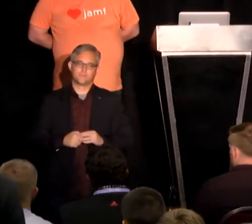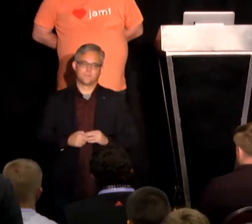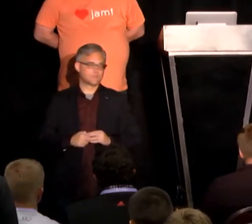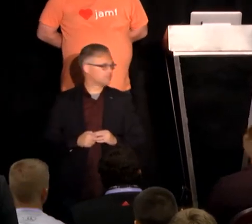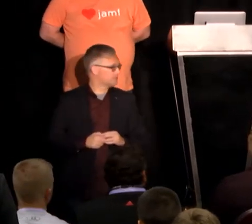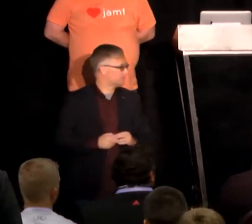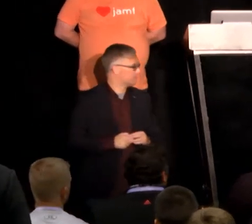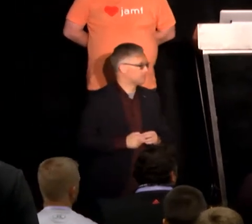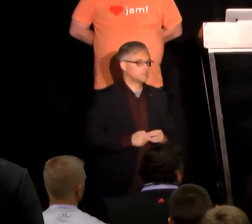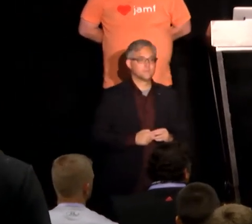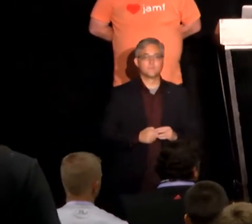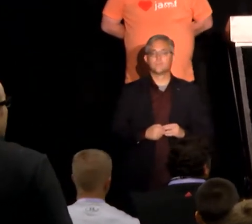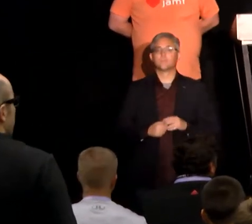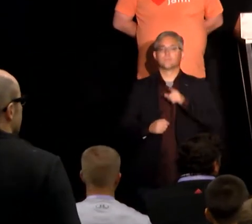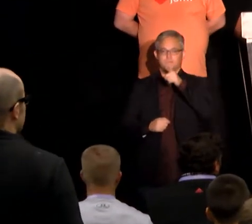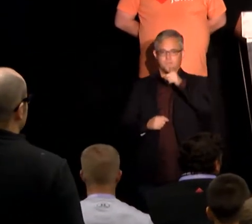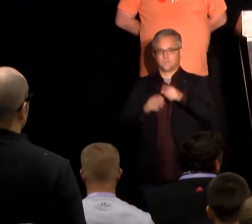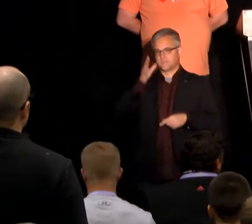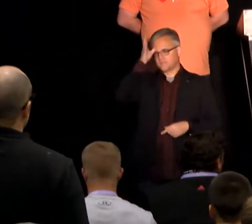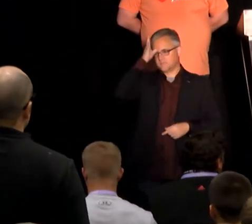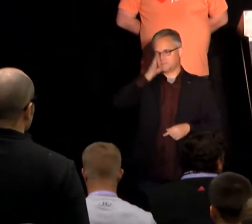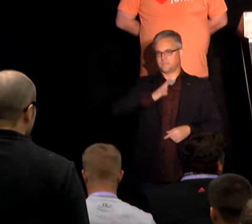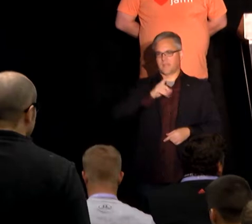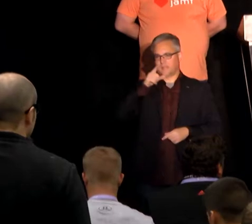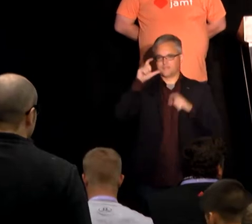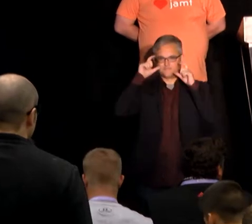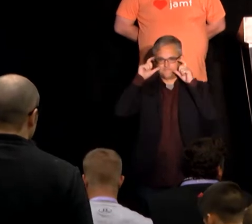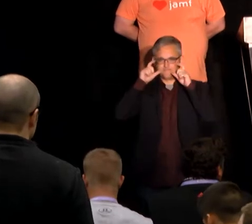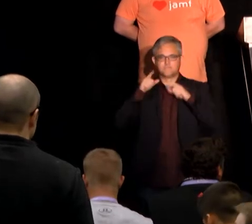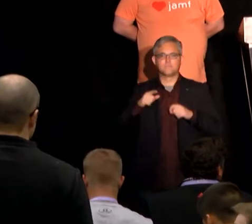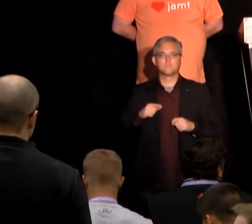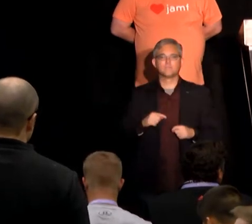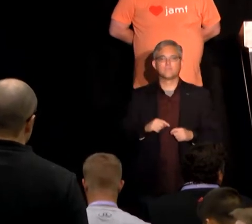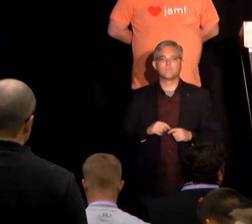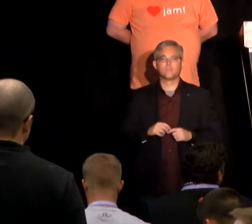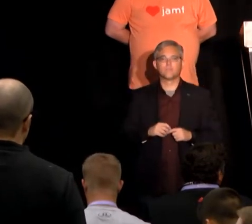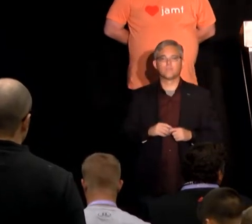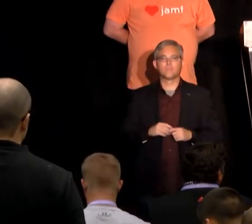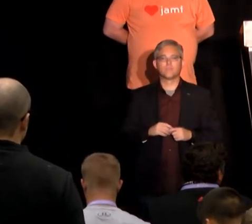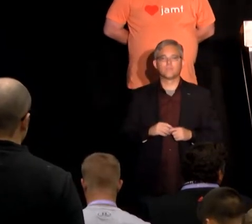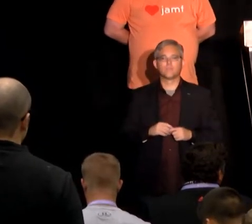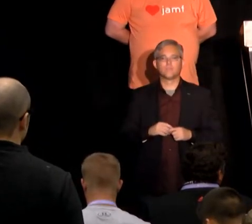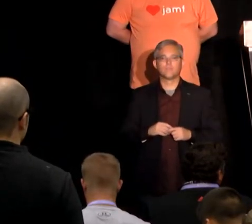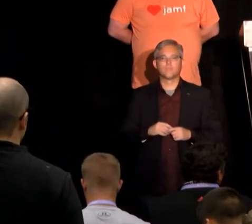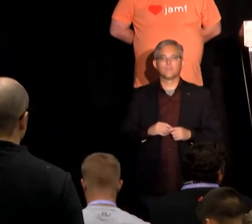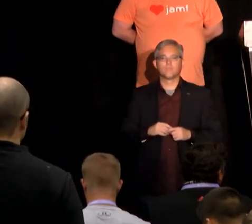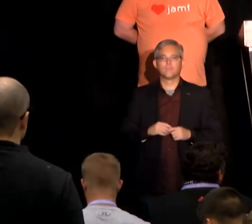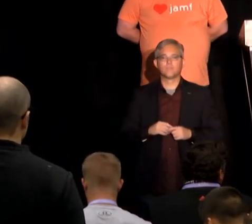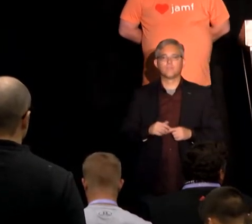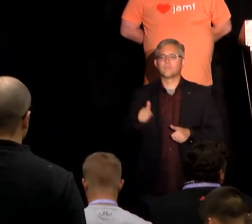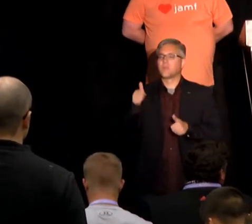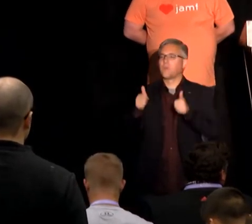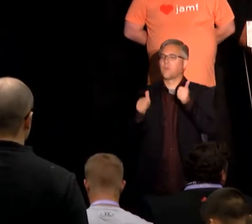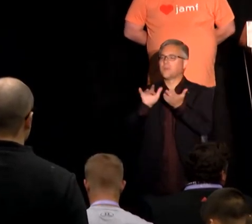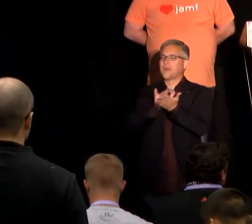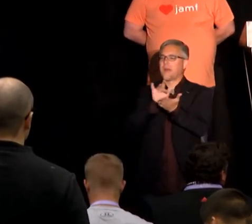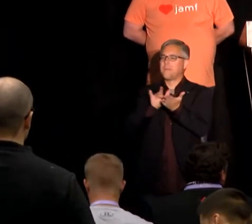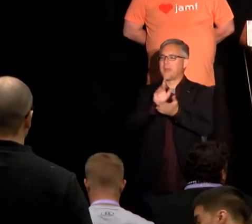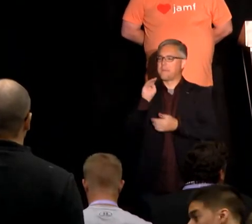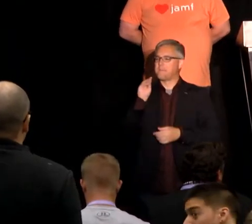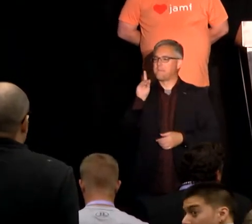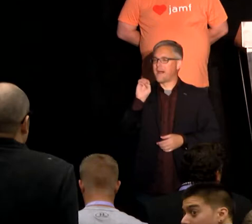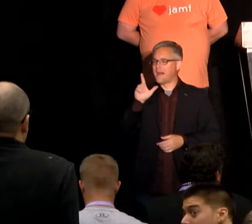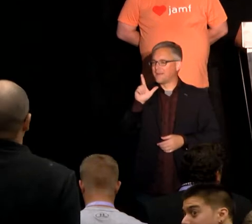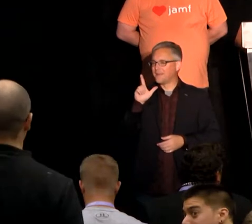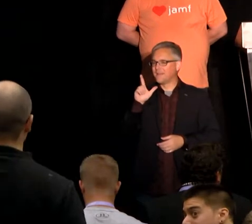We have another question? Yes. What model do you use? Which iPad model, and how do you repair them? That's